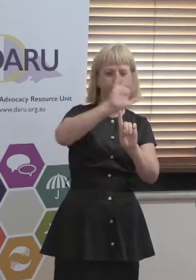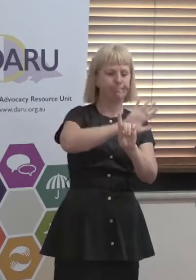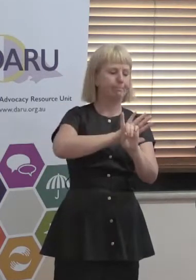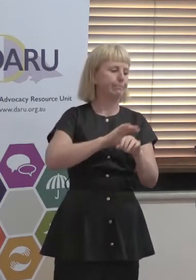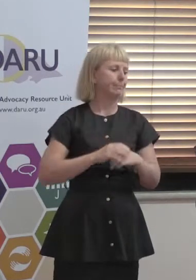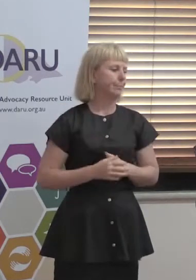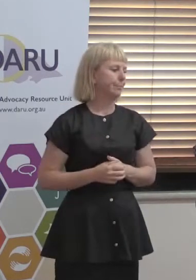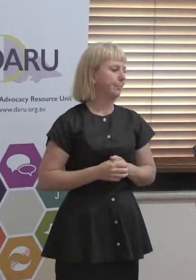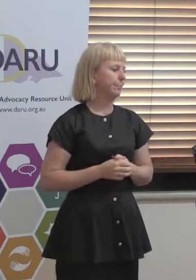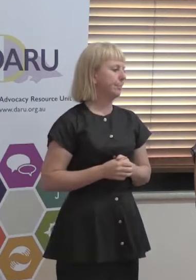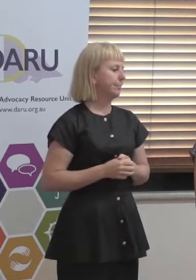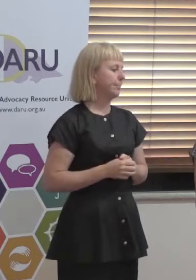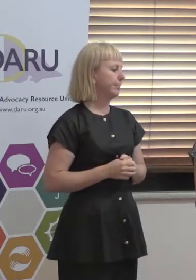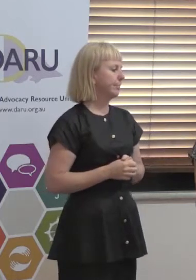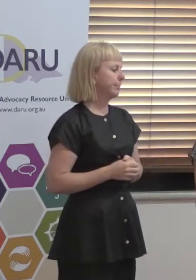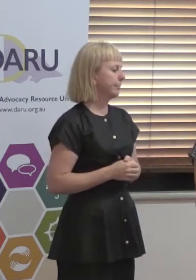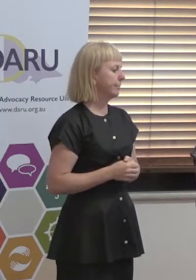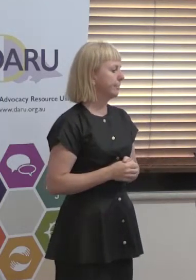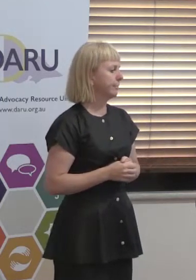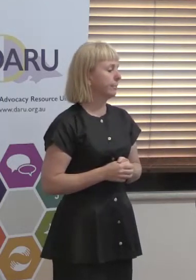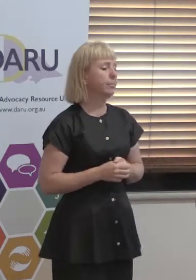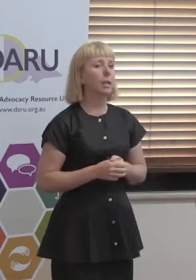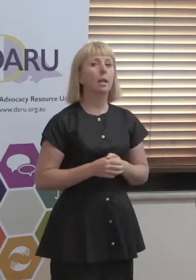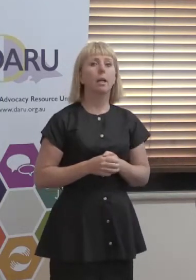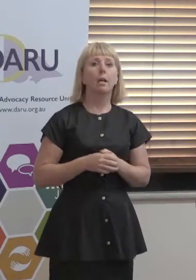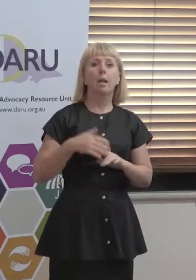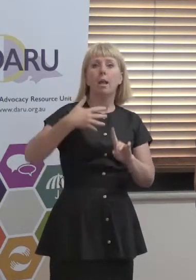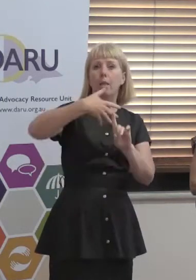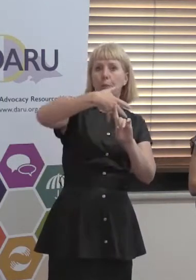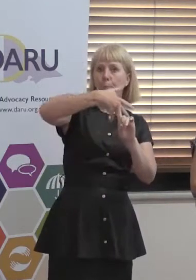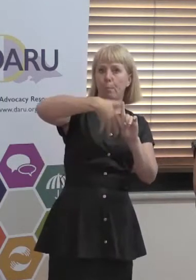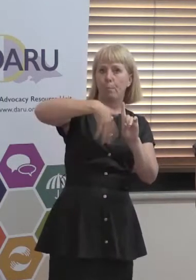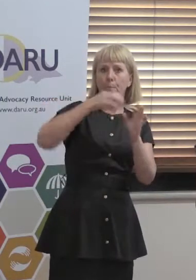territories. So particularly in the background section, there's